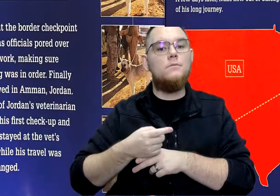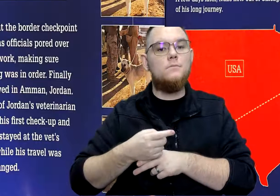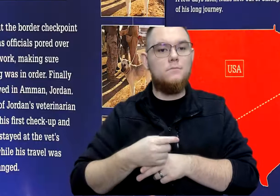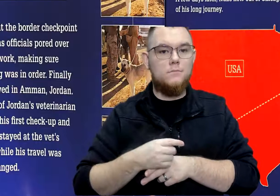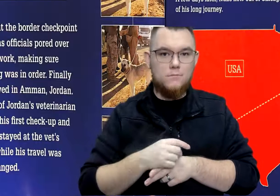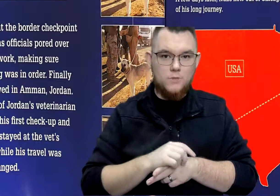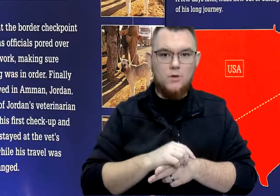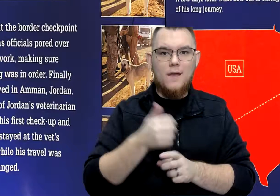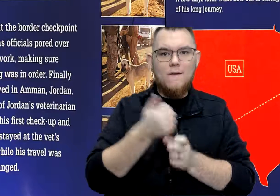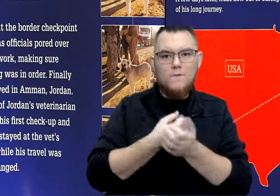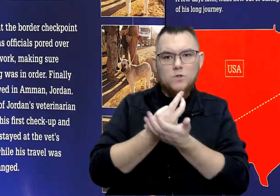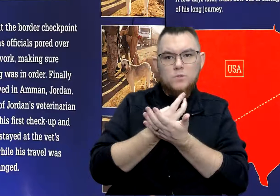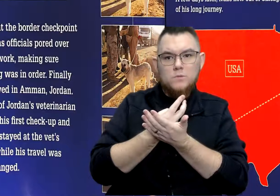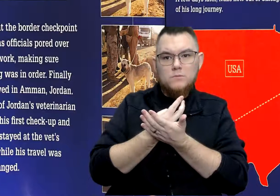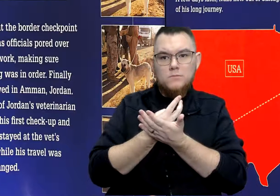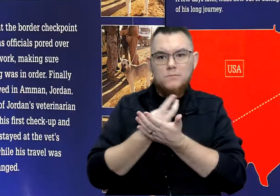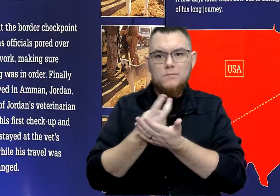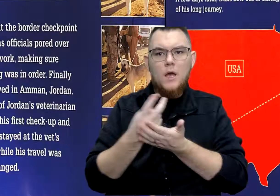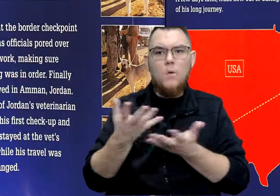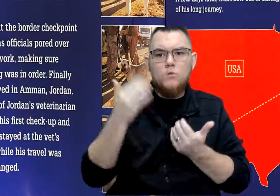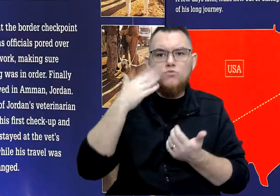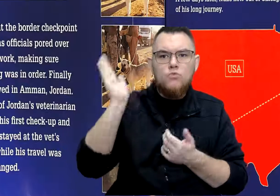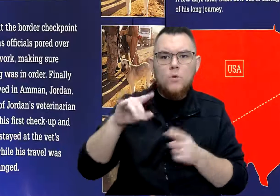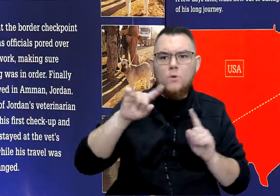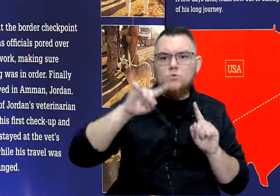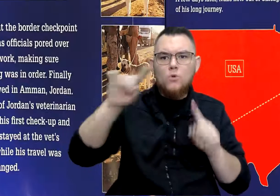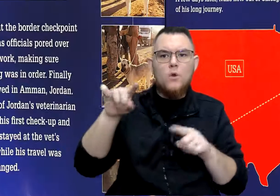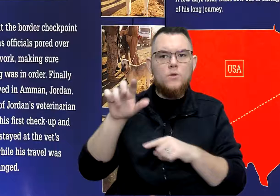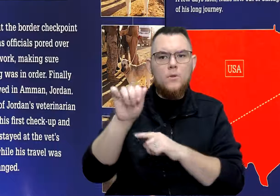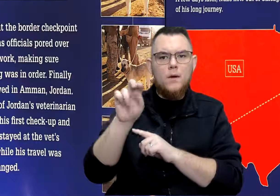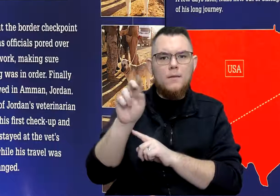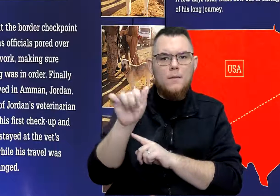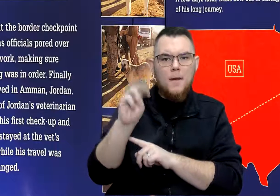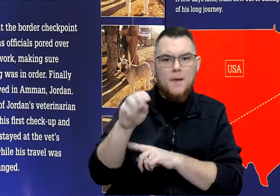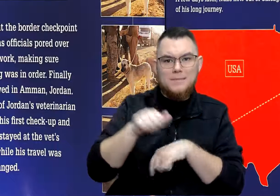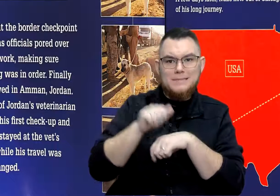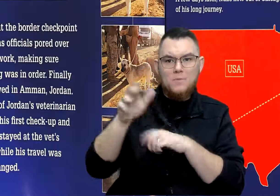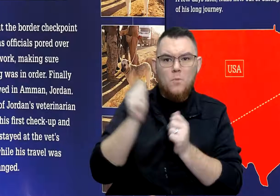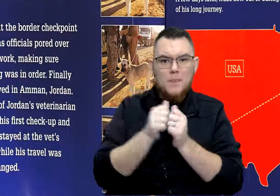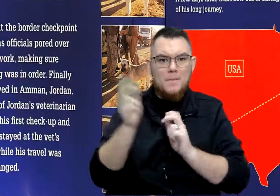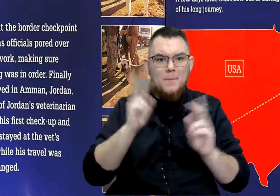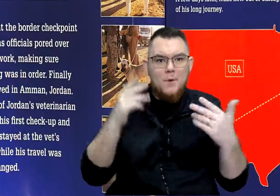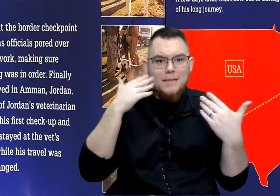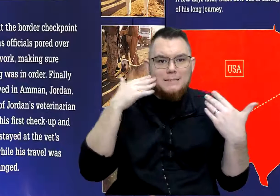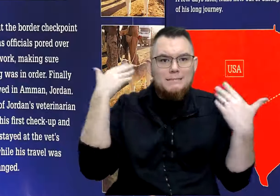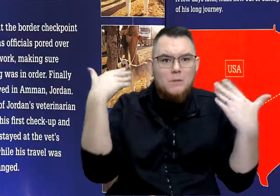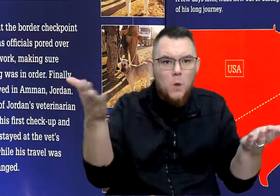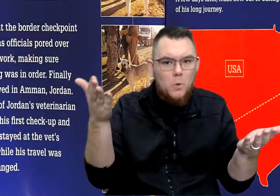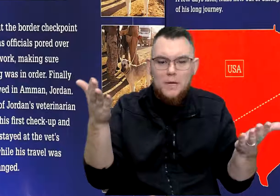the highway to Amman. I was sending him off with strangers. I was worried I'd never see him again.